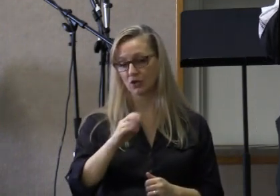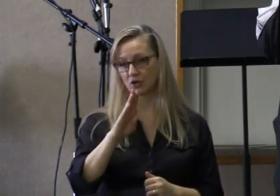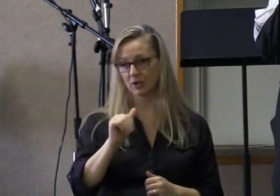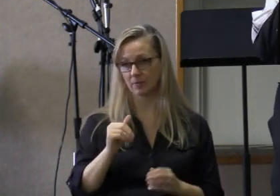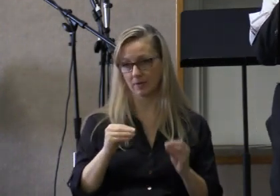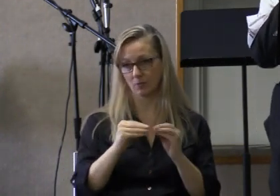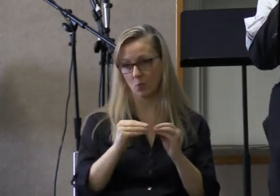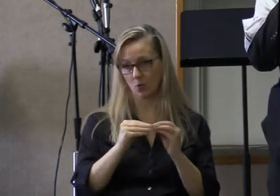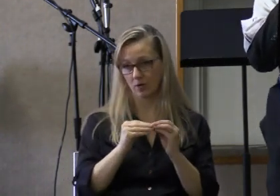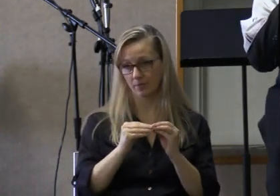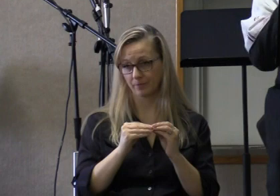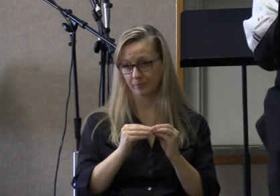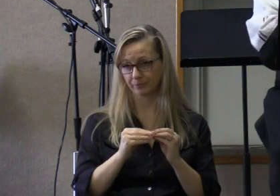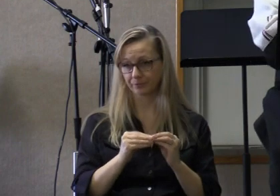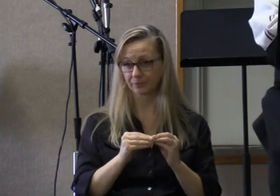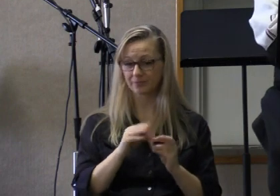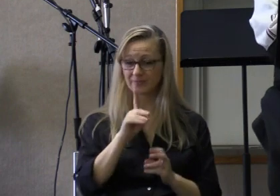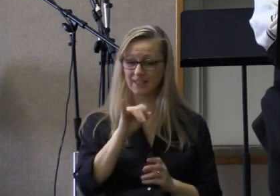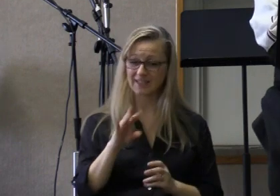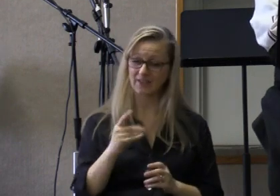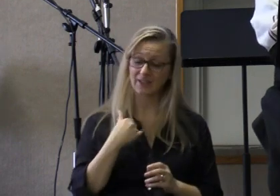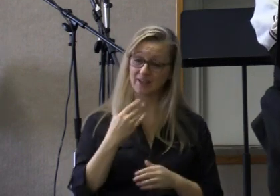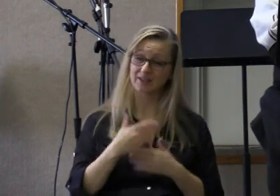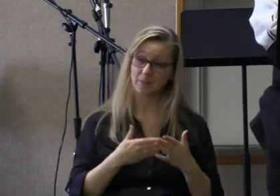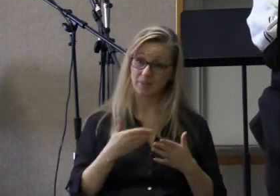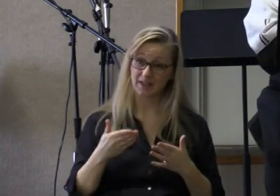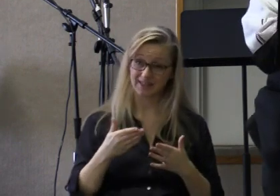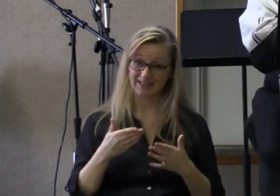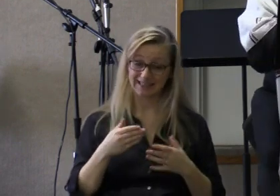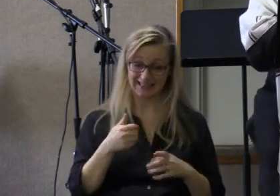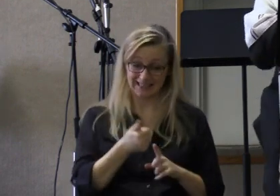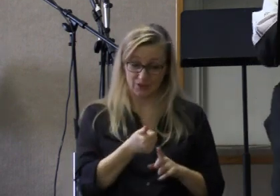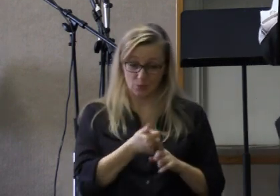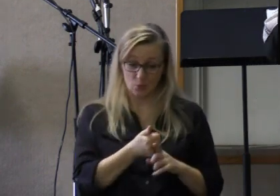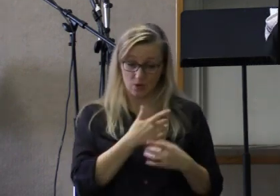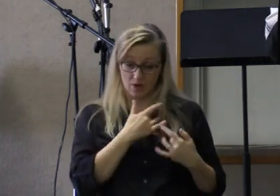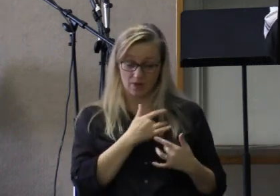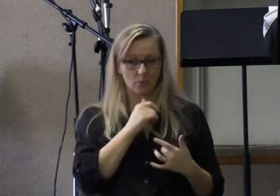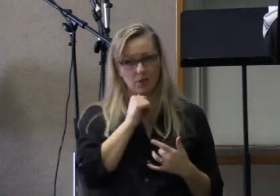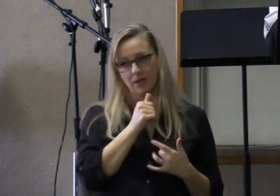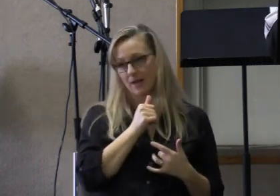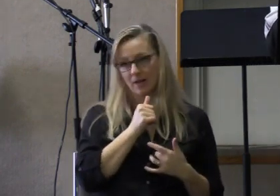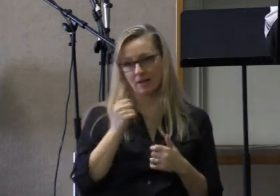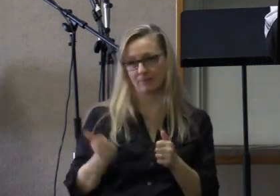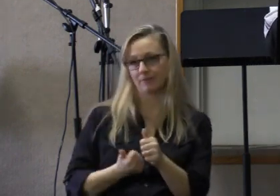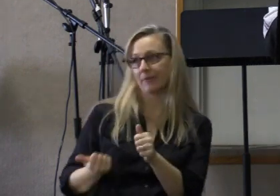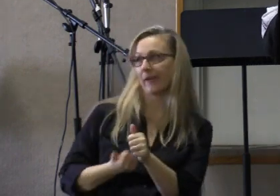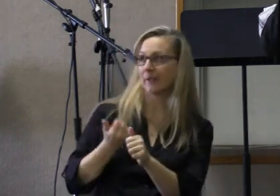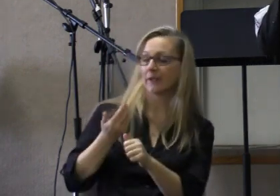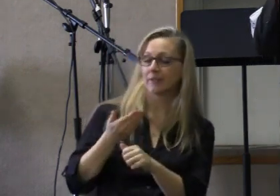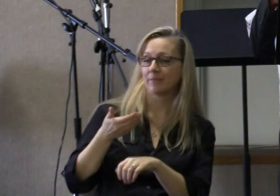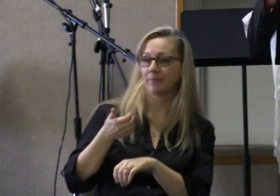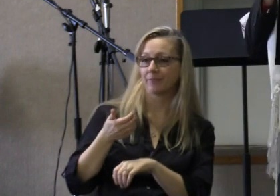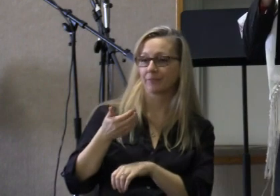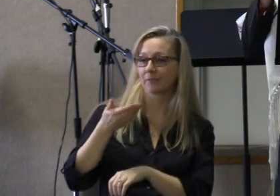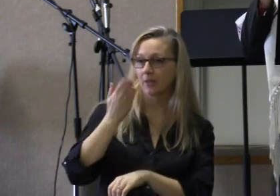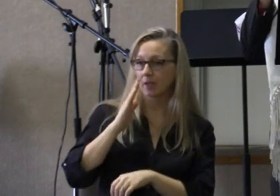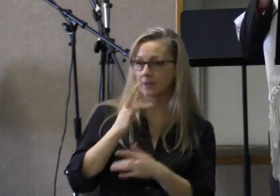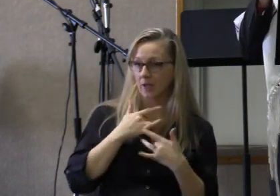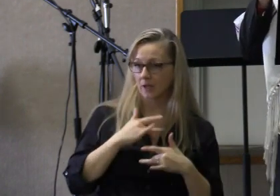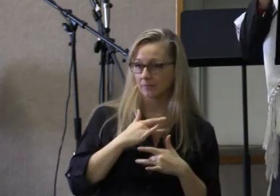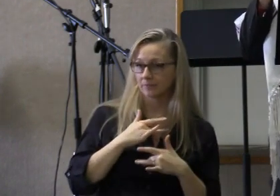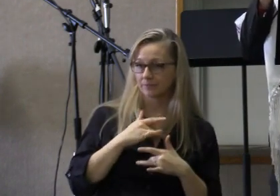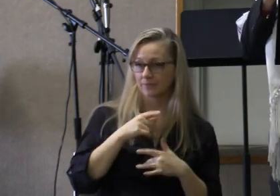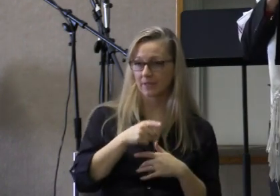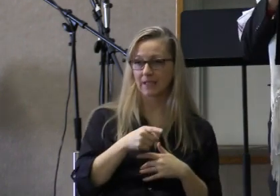Apparently, David also had some things in his heart that were not after God's own heart. He ended up falling because he chose